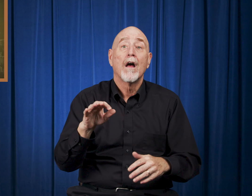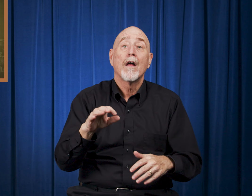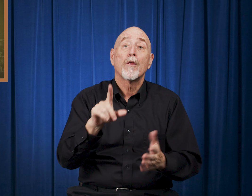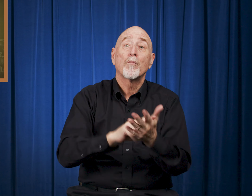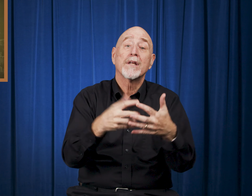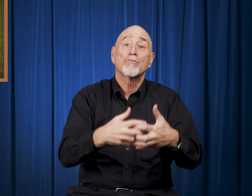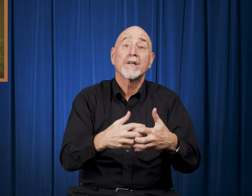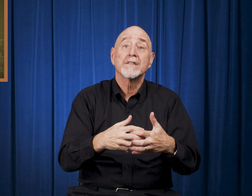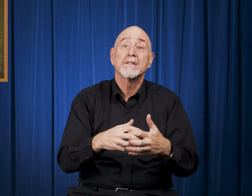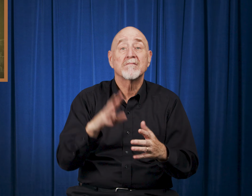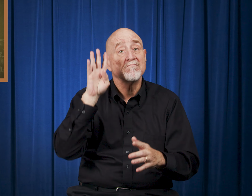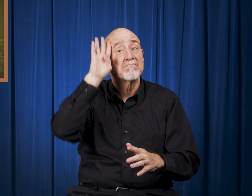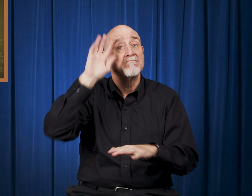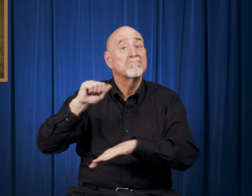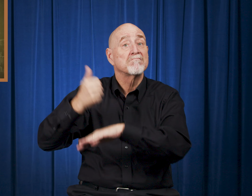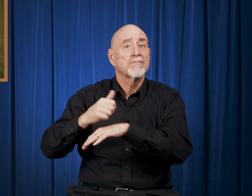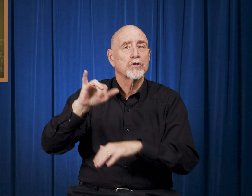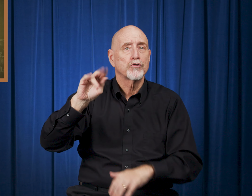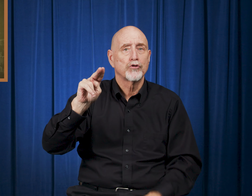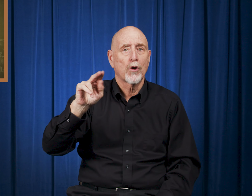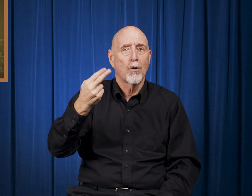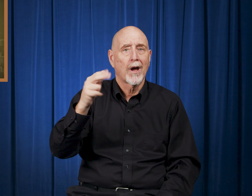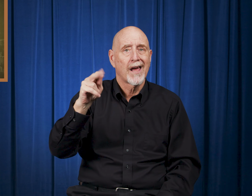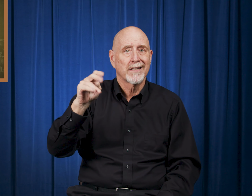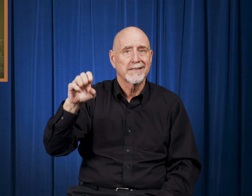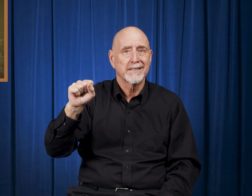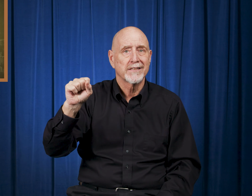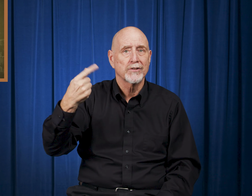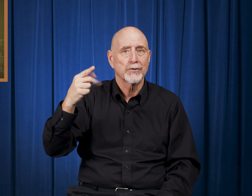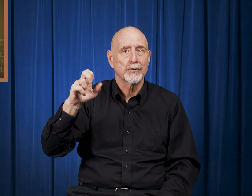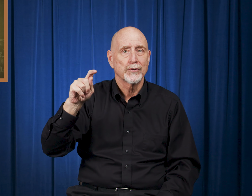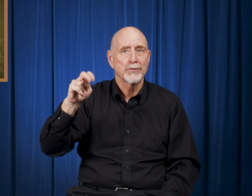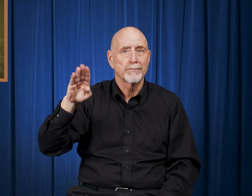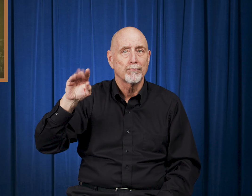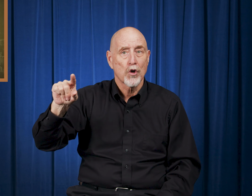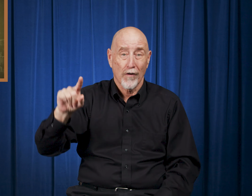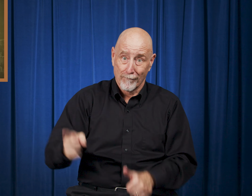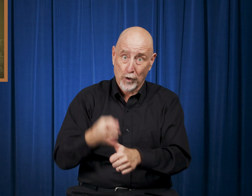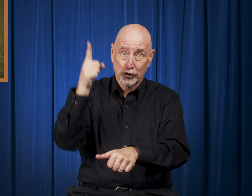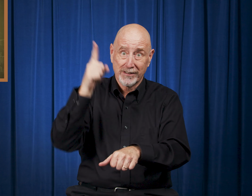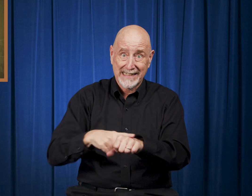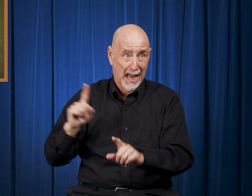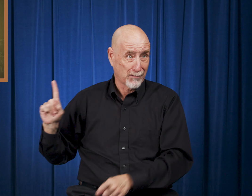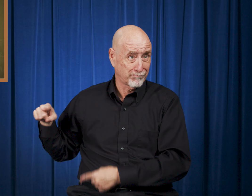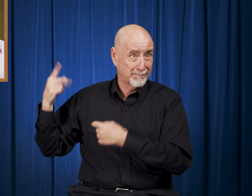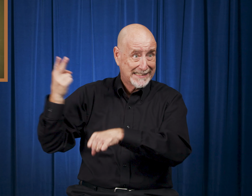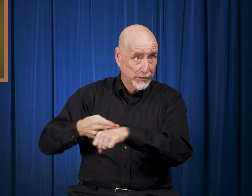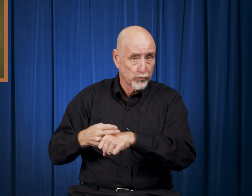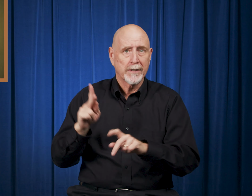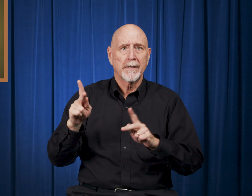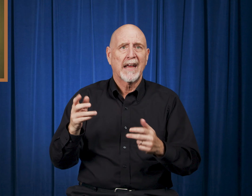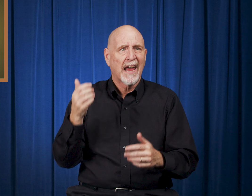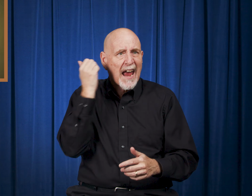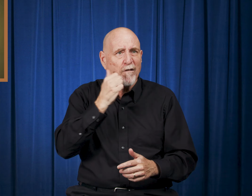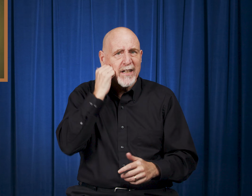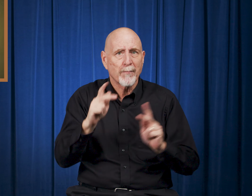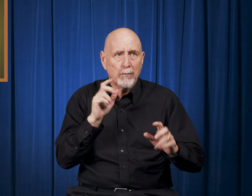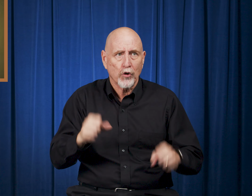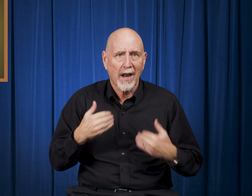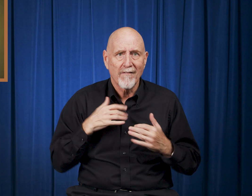Gutenberg. It made the Bible accessible to ordinary people for the first time in history. And